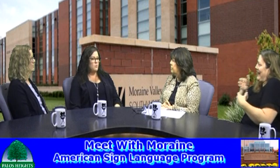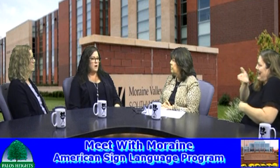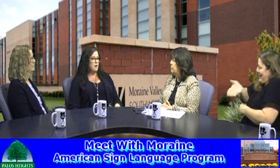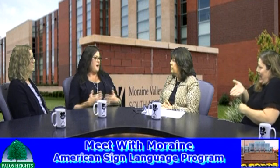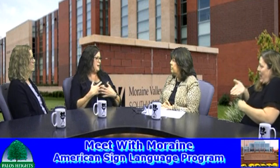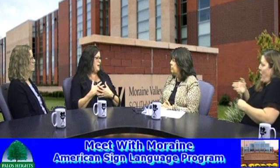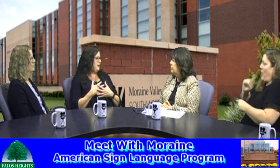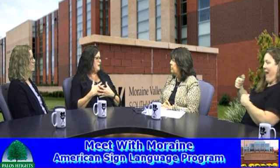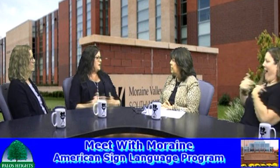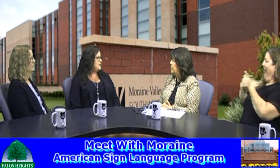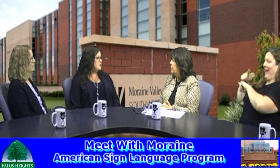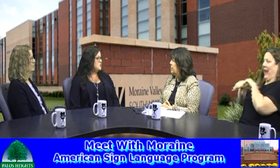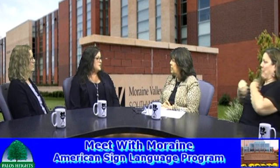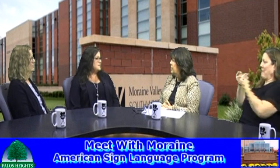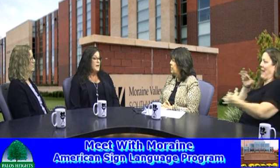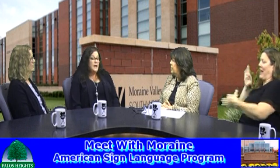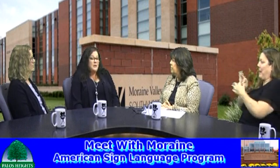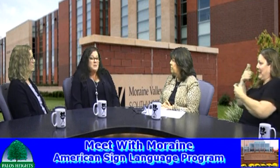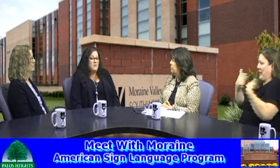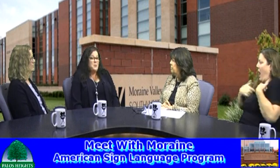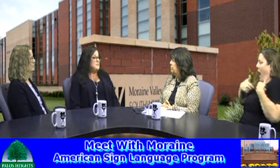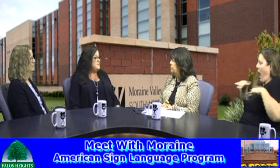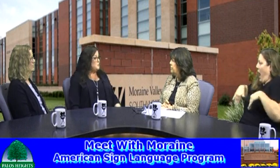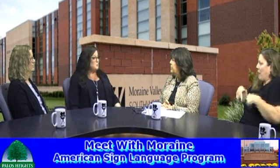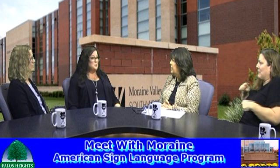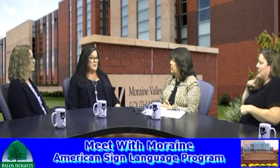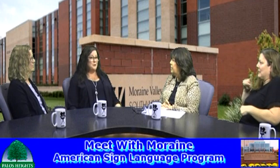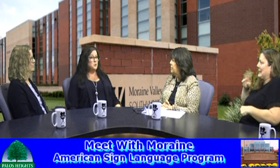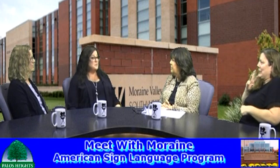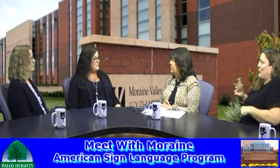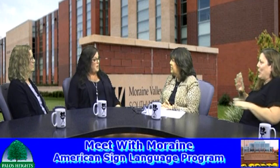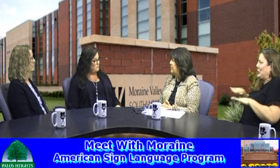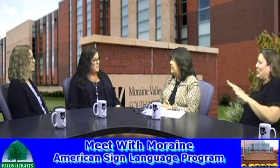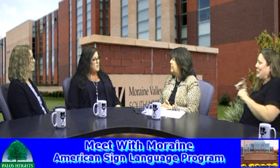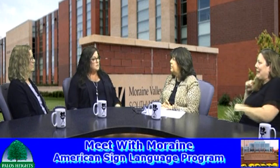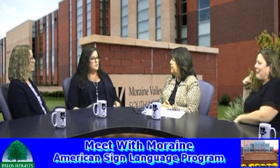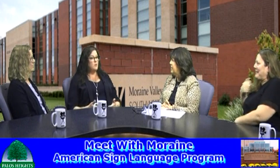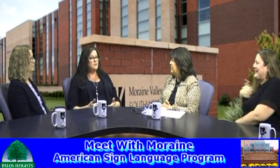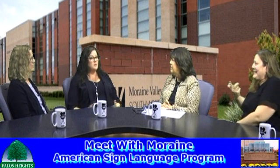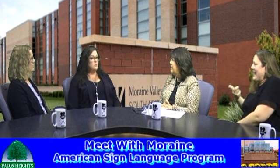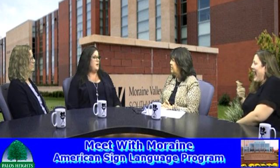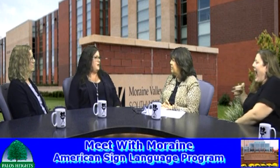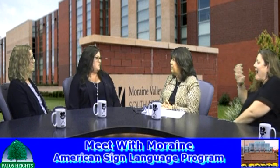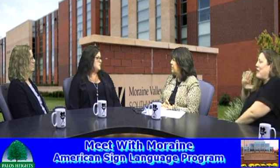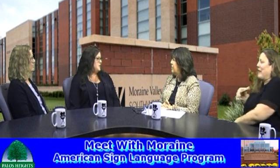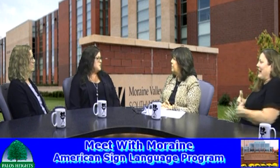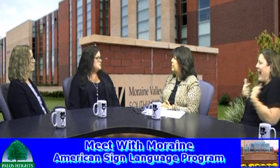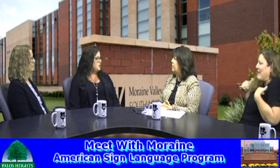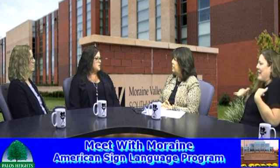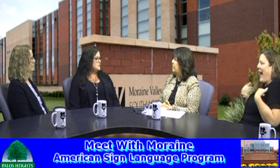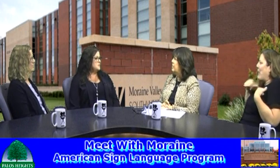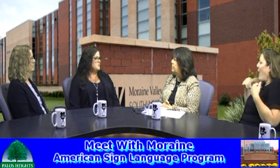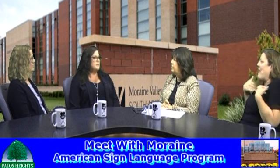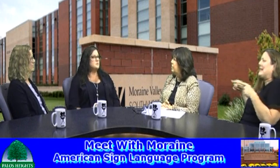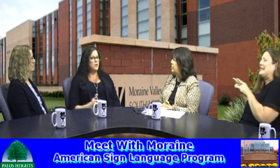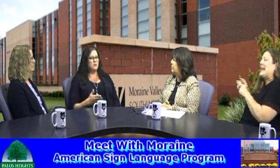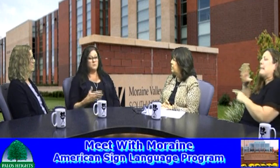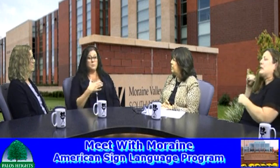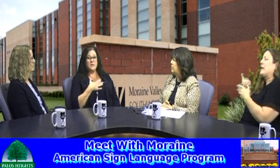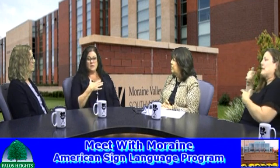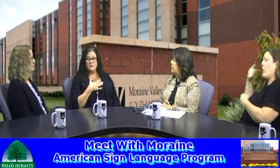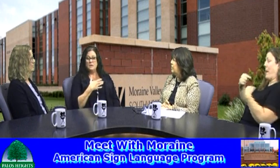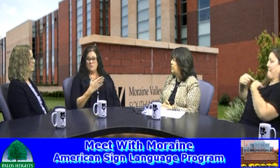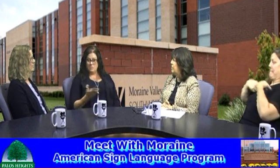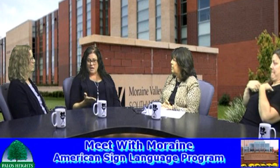there where I can't have that connection because I've never been a 6-year-old child who was deaf. So I don't have those same experiences. So that's where,